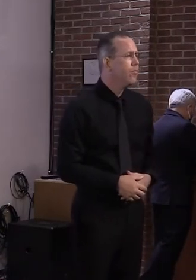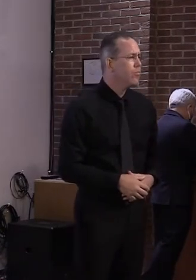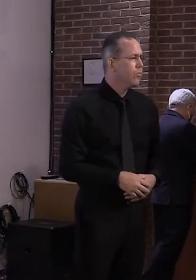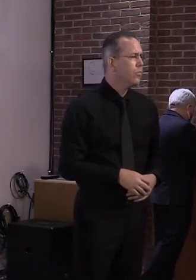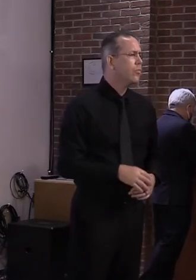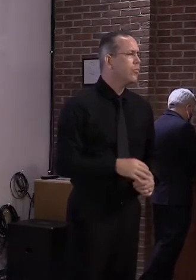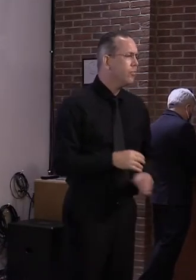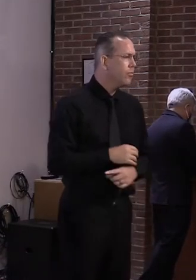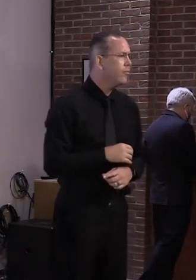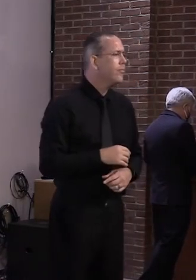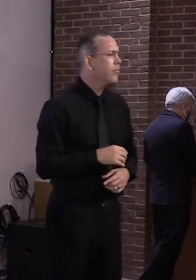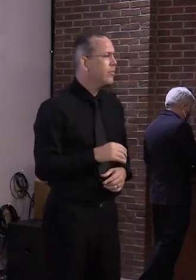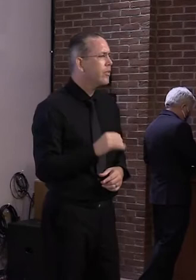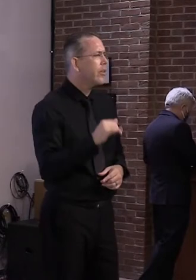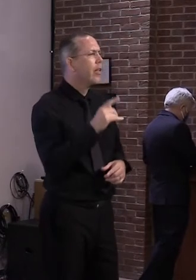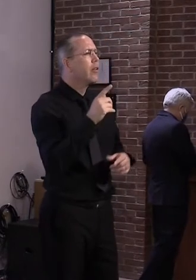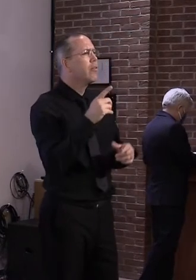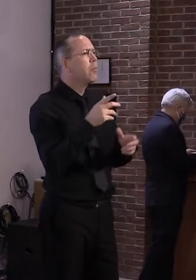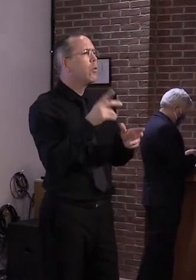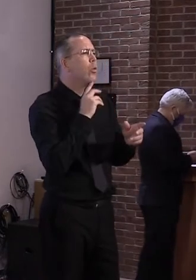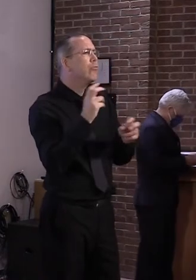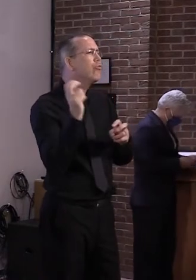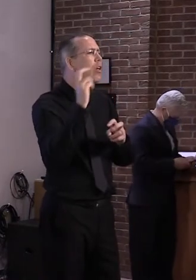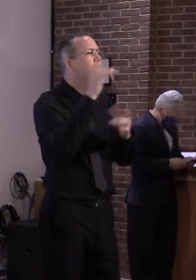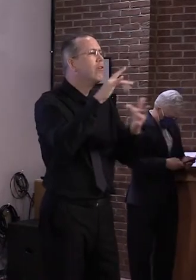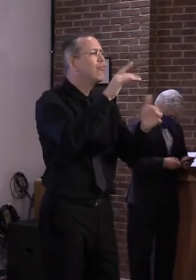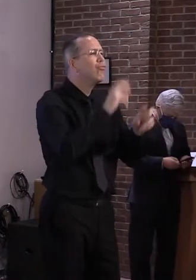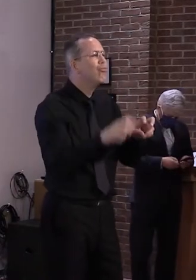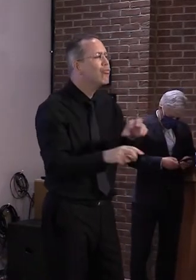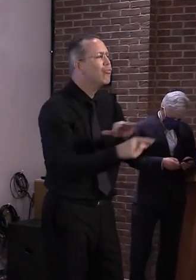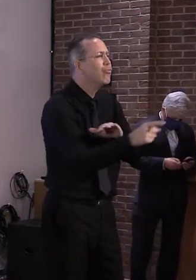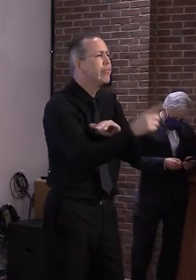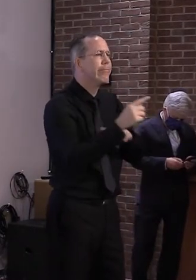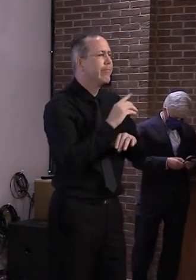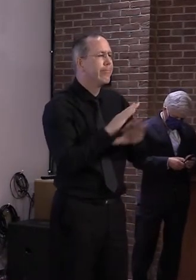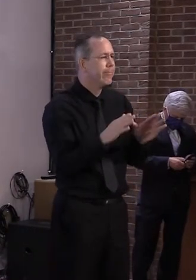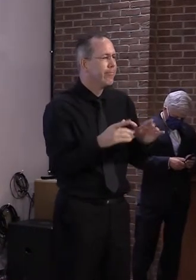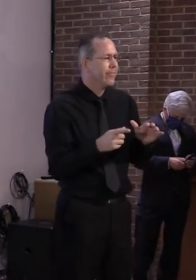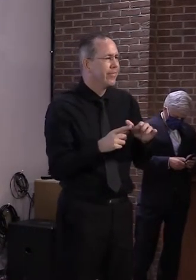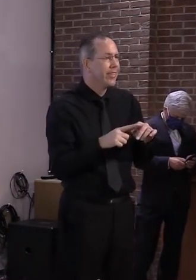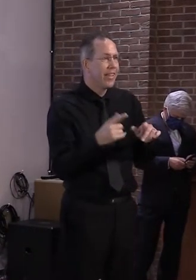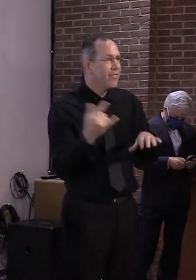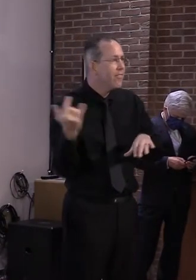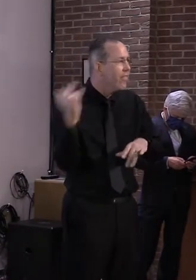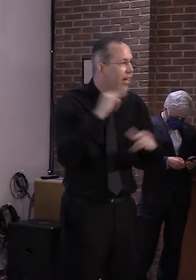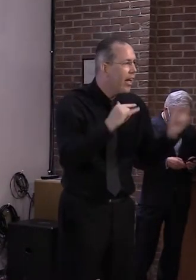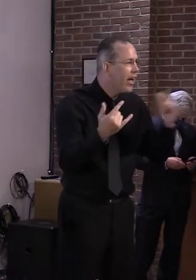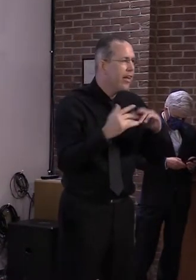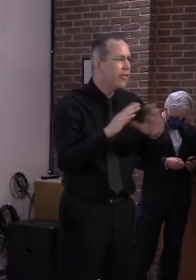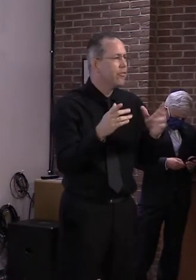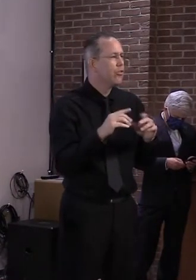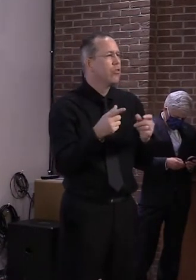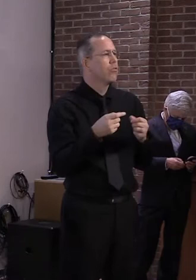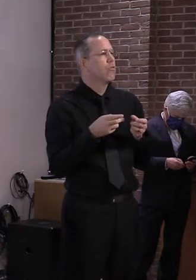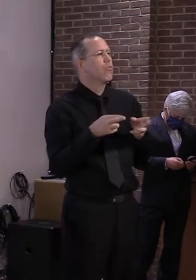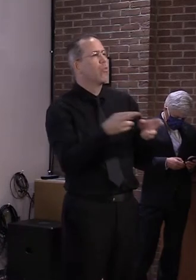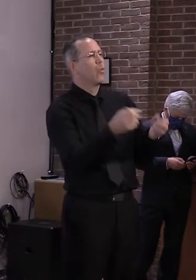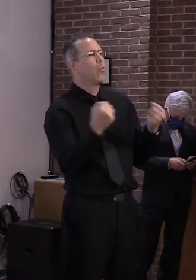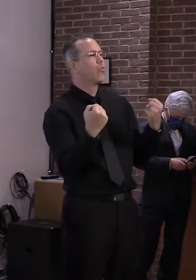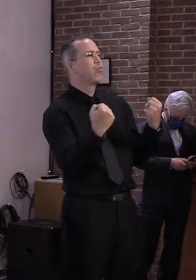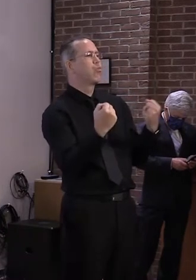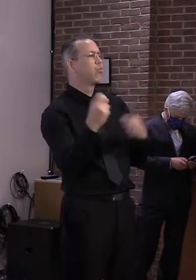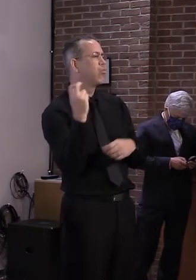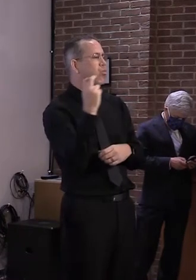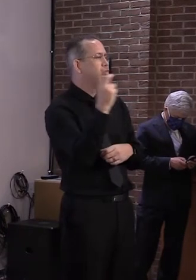in this 10-hour range. I think it's probably 10-hour at this point or thereabouts, depending on how fast you drive.